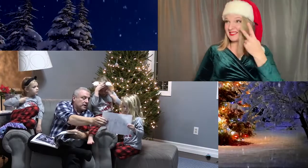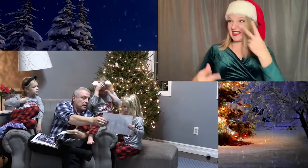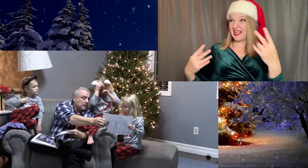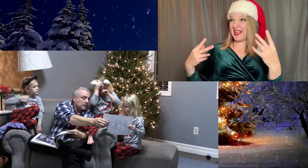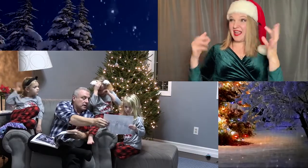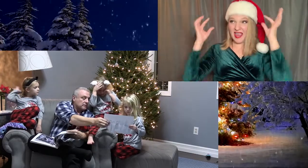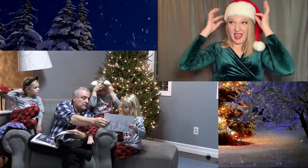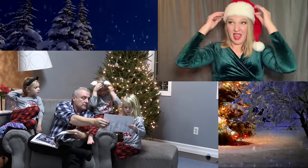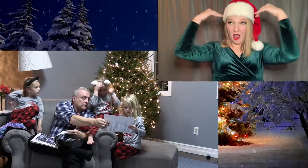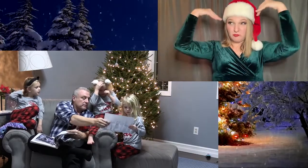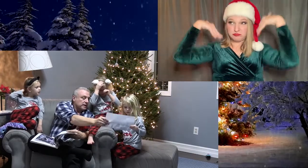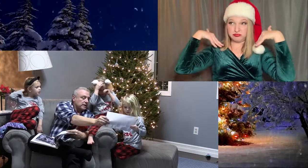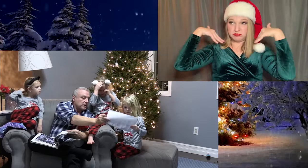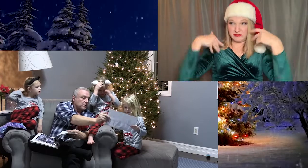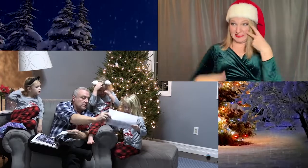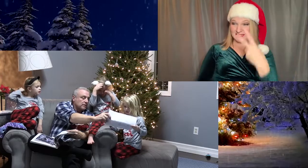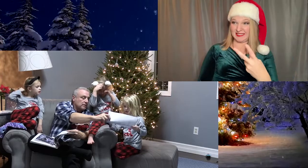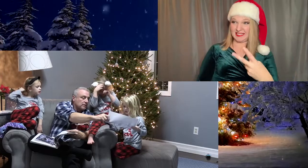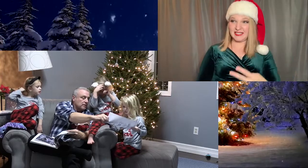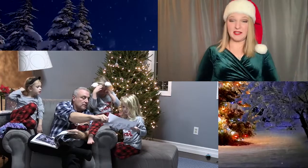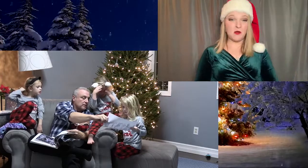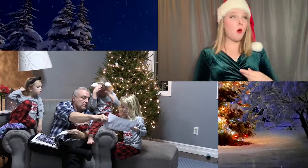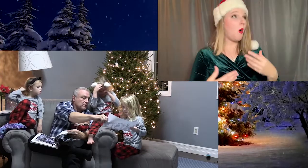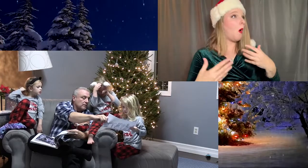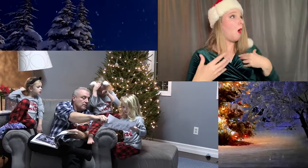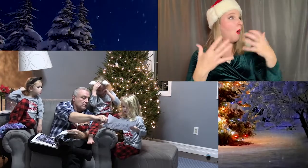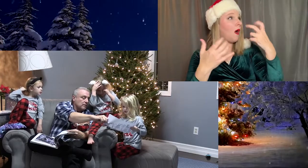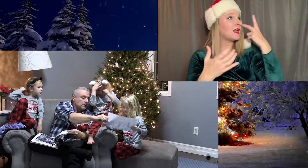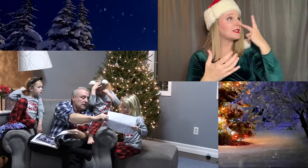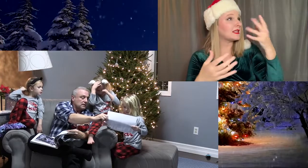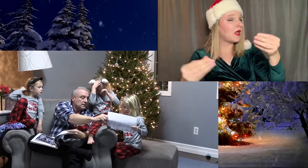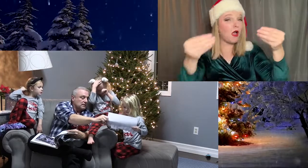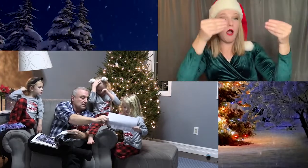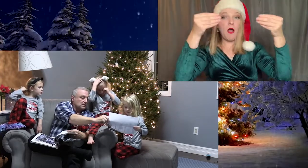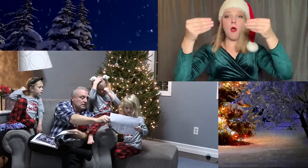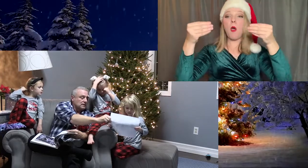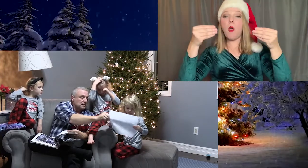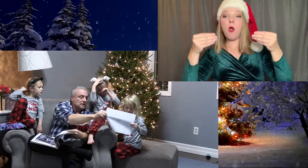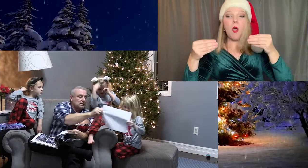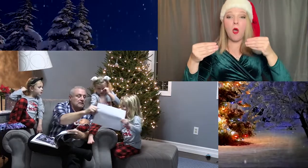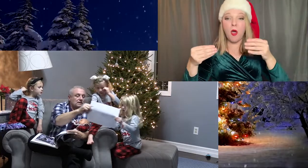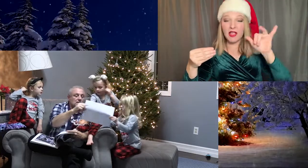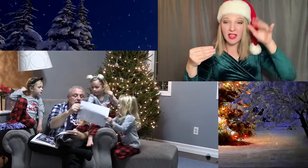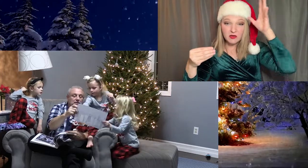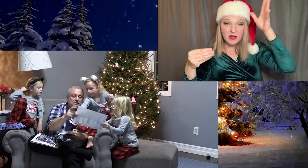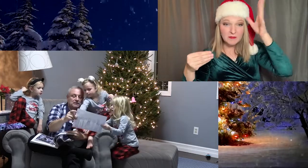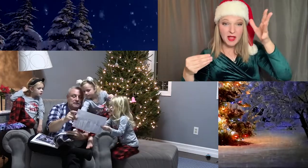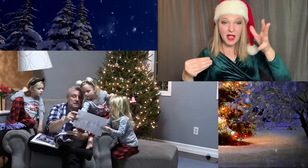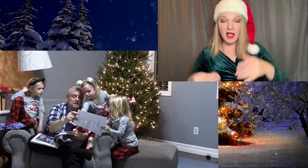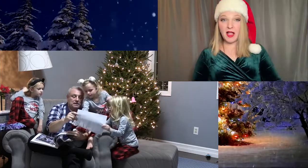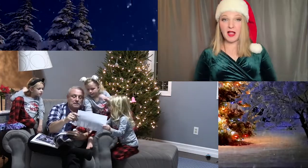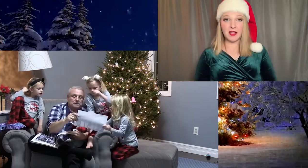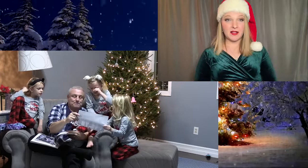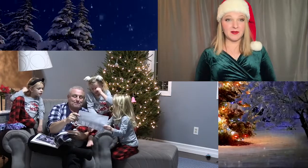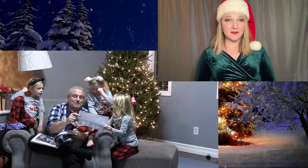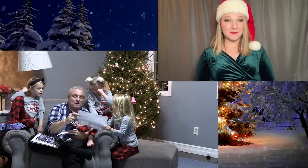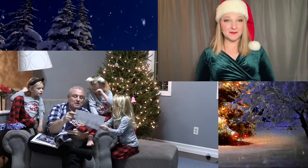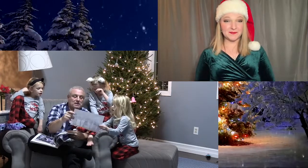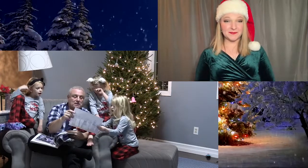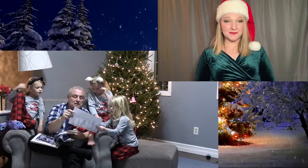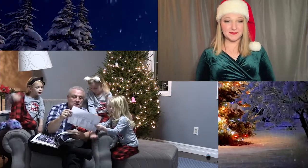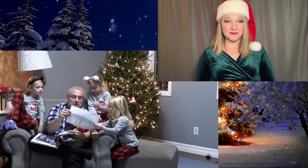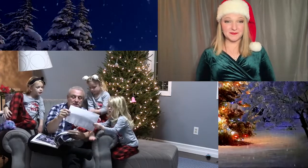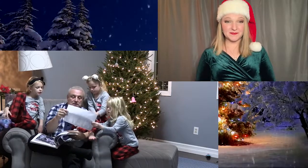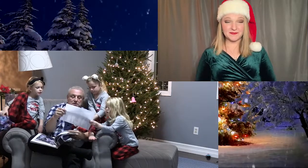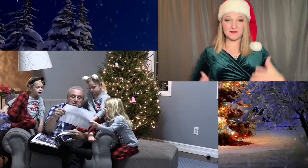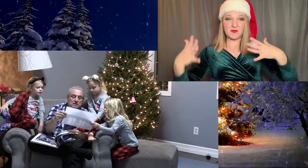grandpa. What a haircut. Right here. Oh. That's Grandpa.